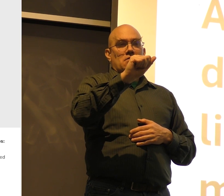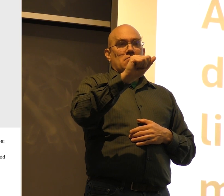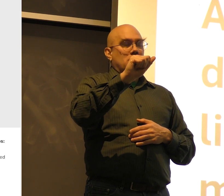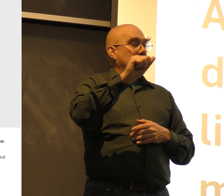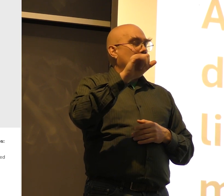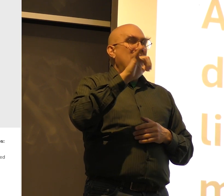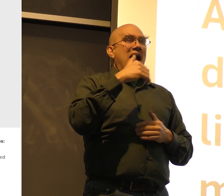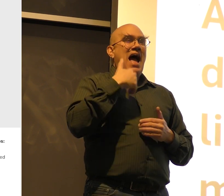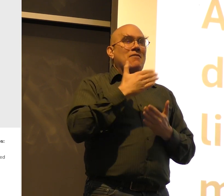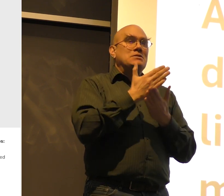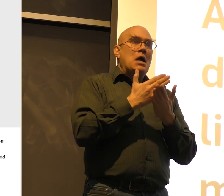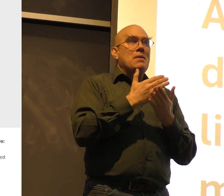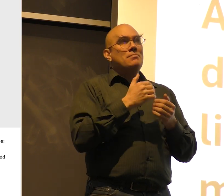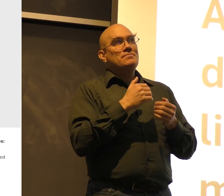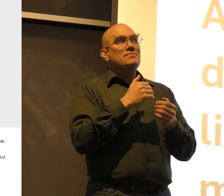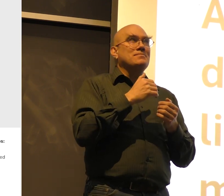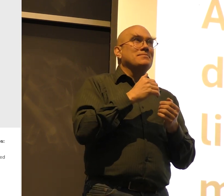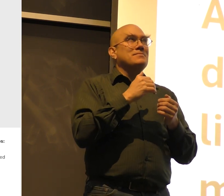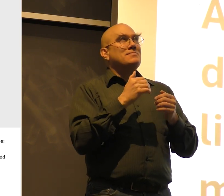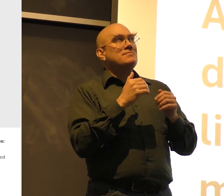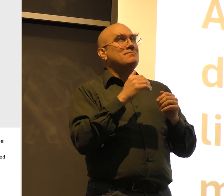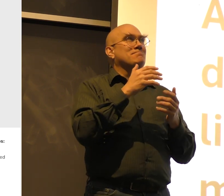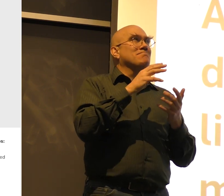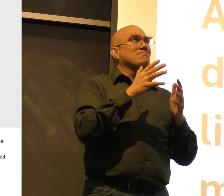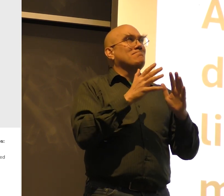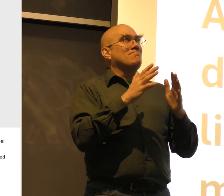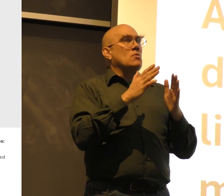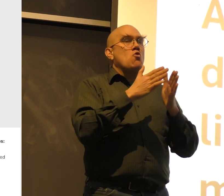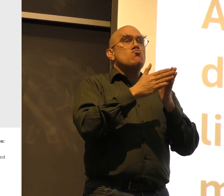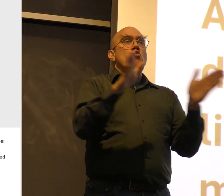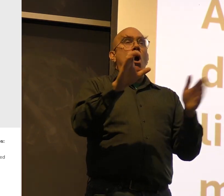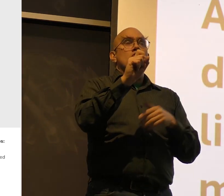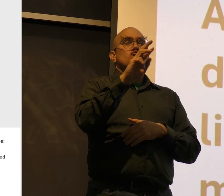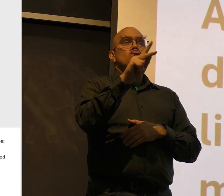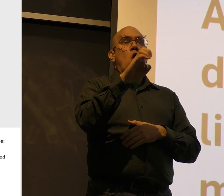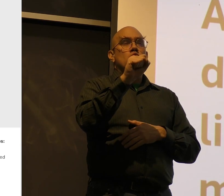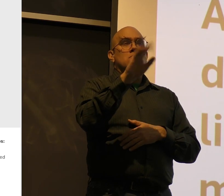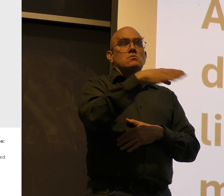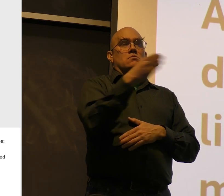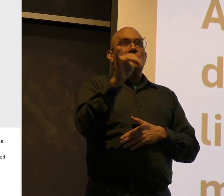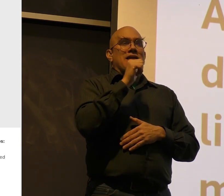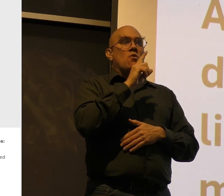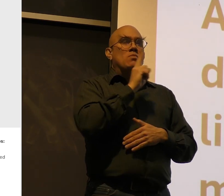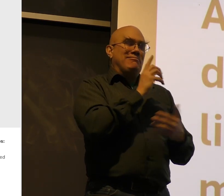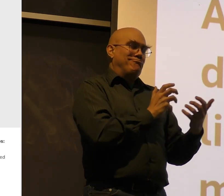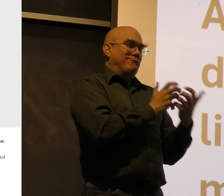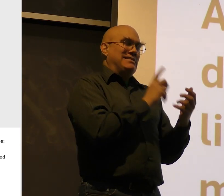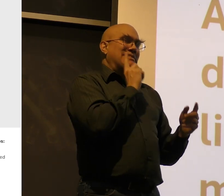IDEA, these laws, how should I say this? There are some broad strokes in those laws that don't